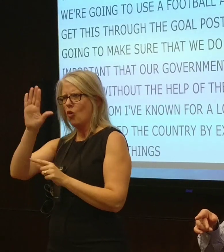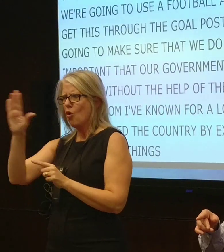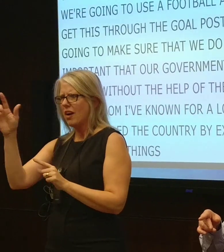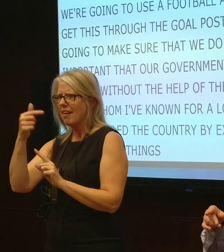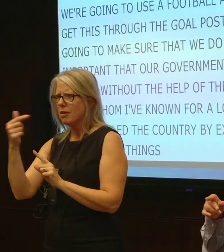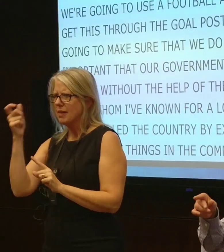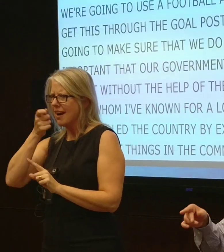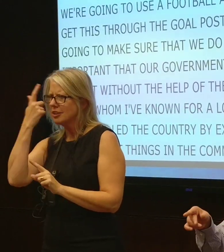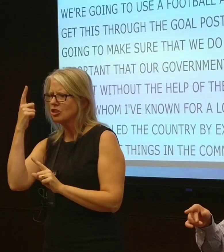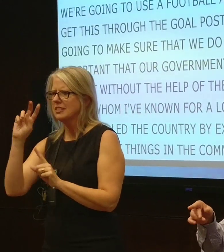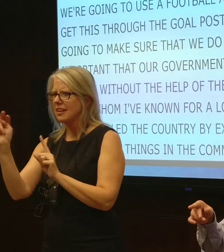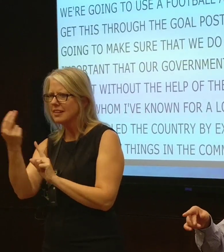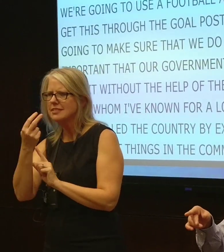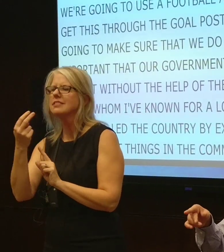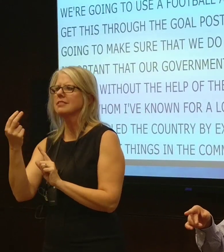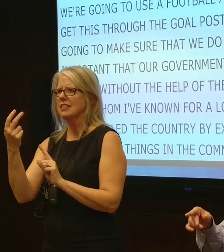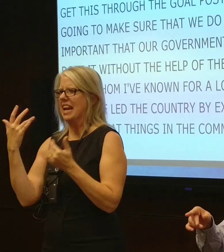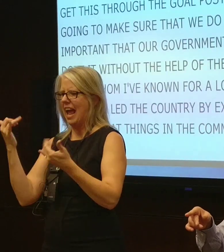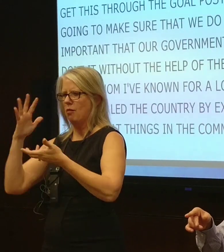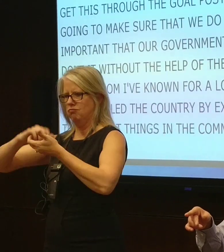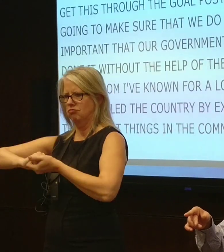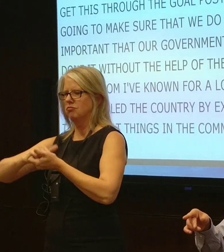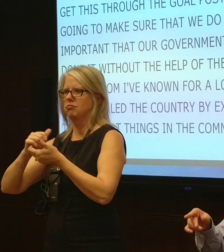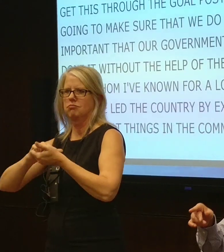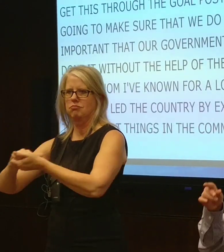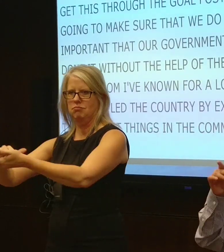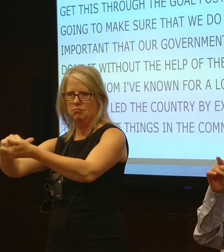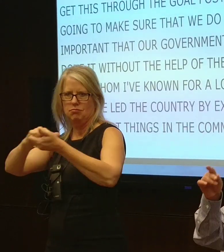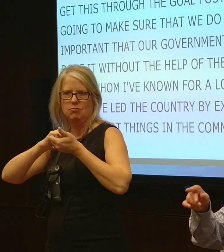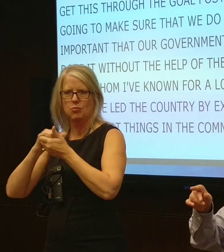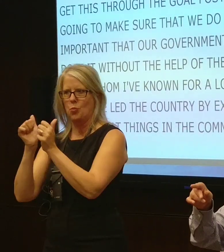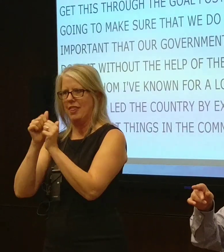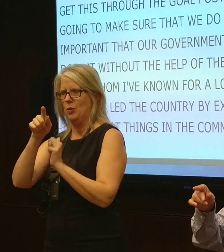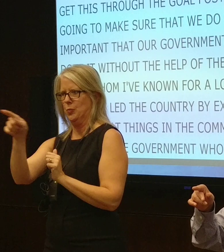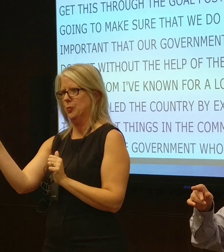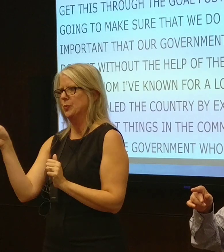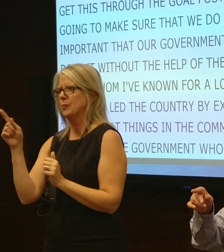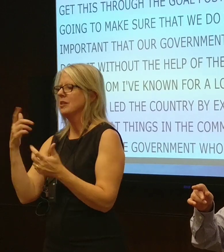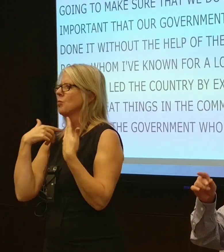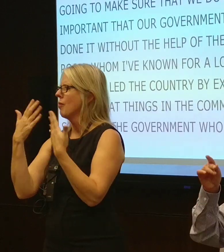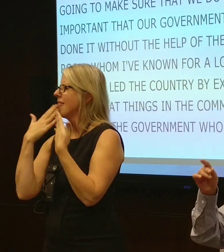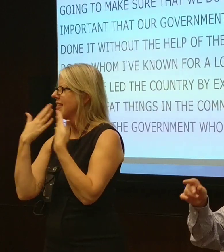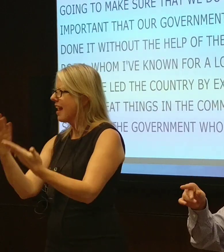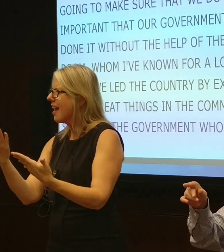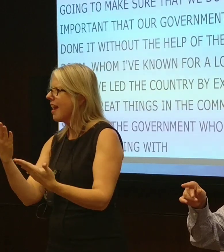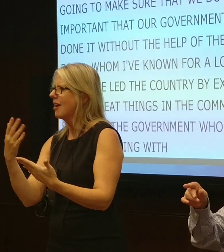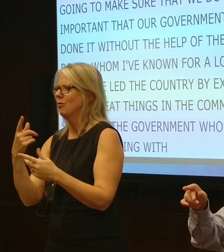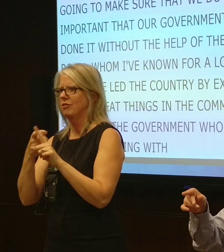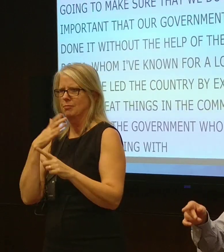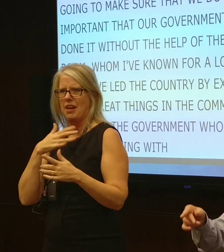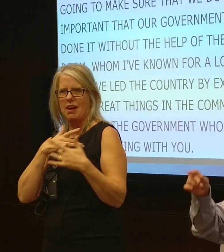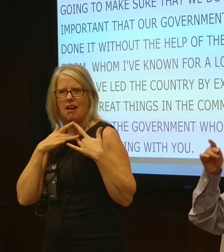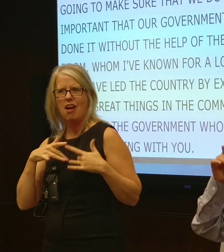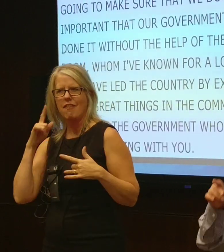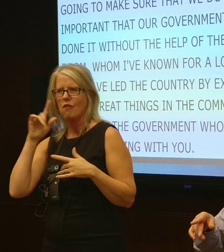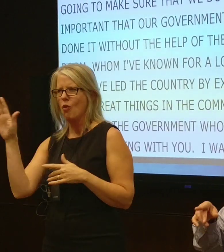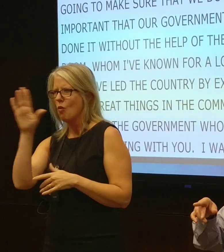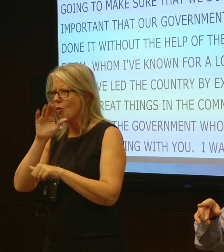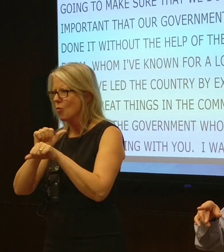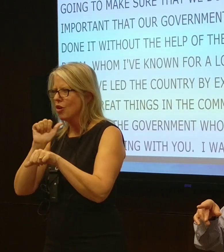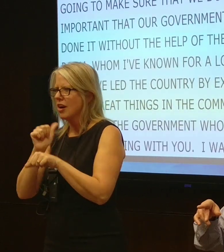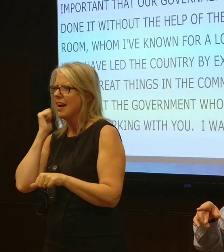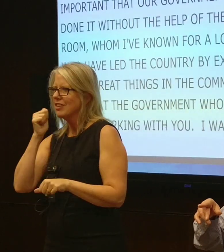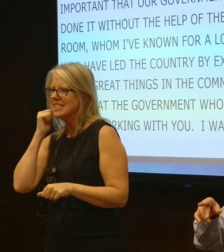this as now working with you. Okay. I want to thank you from the bottom of my heart for the work you do each and every day, for being